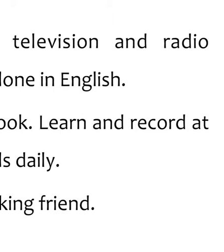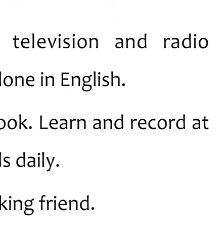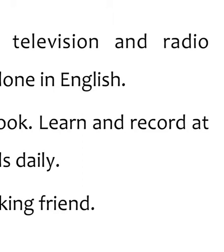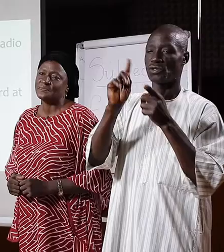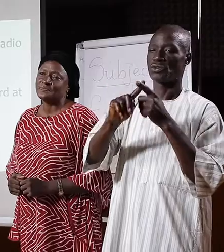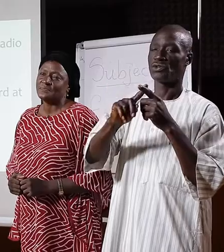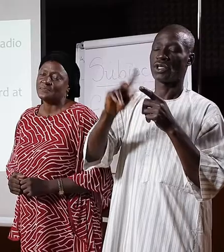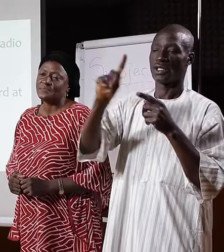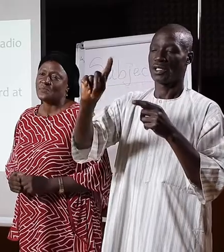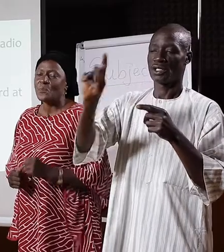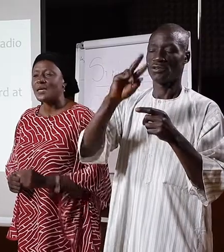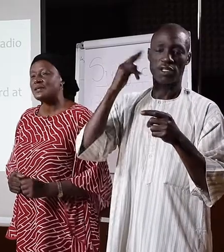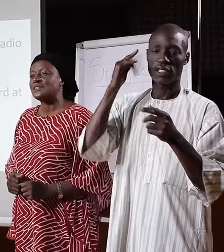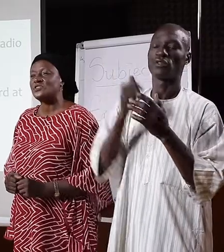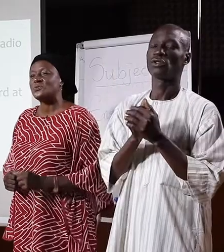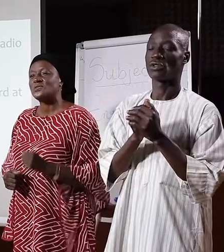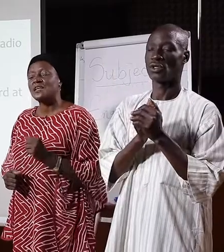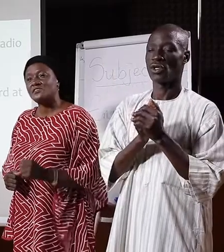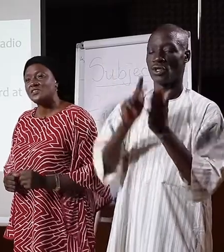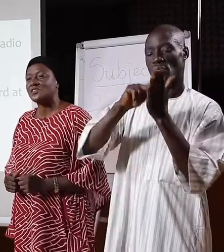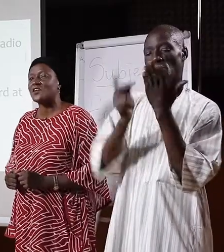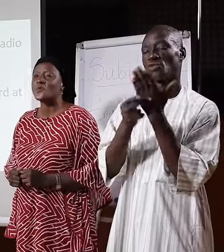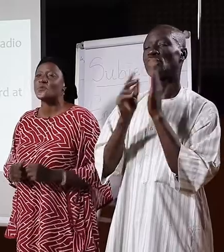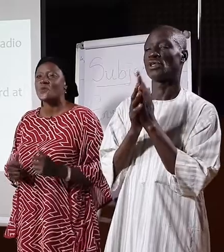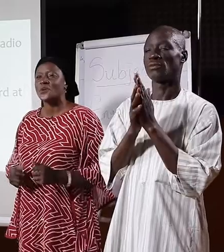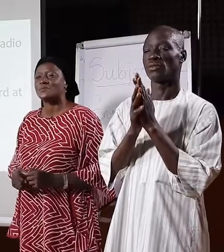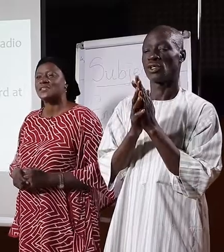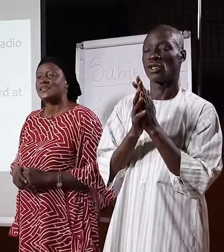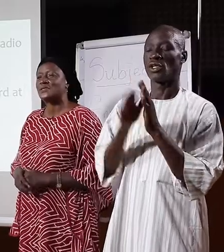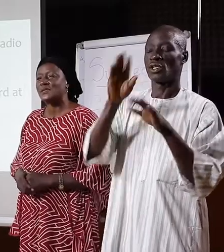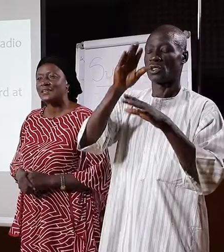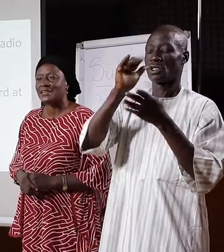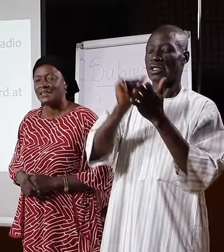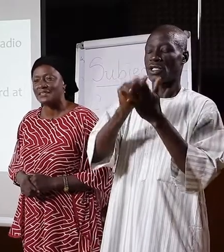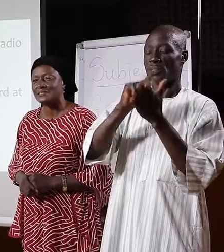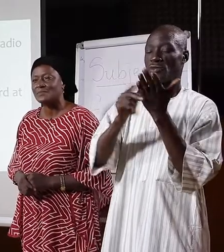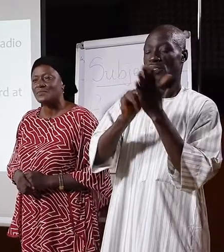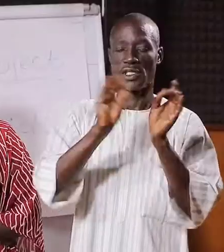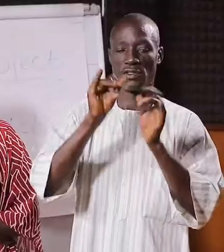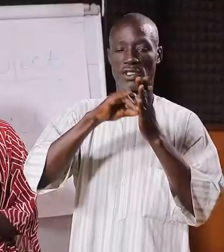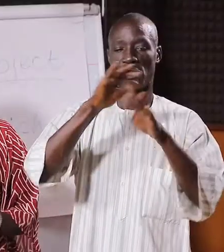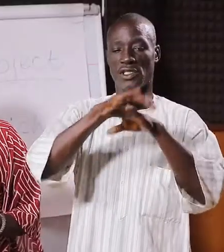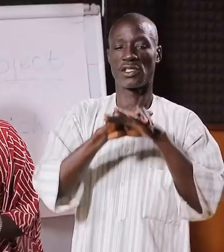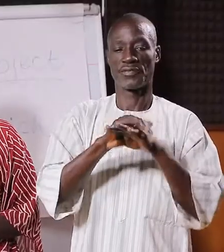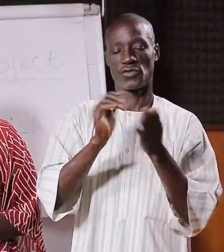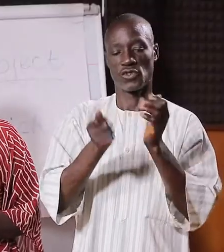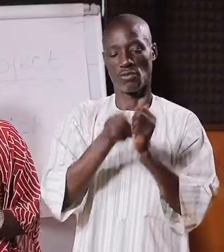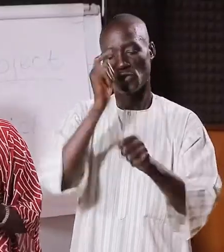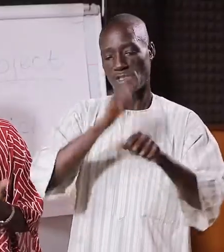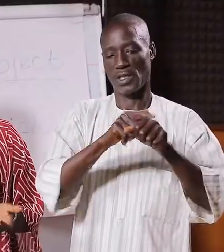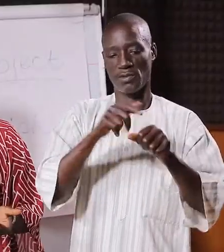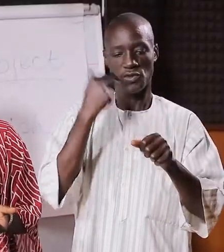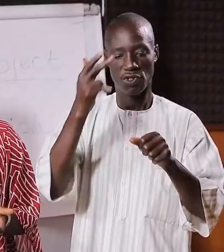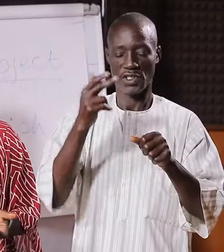English. Pay attention to television and radio programs that are done in English. Most times, you